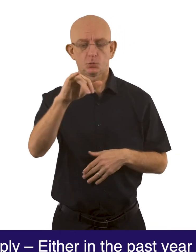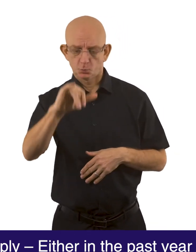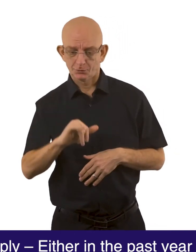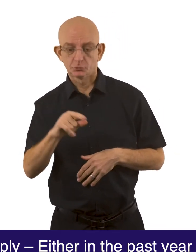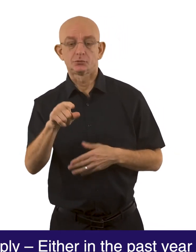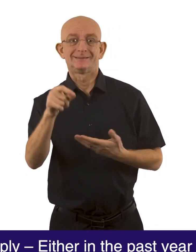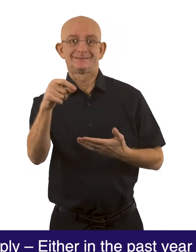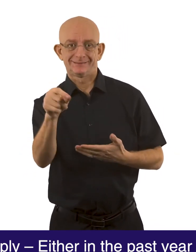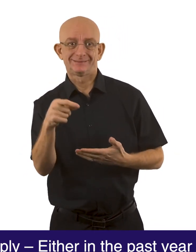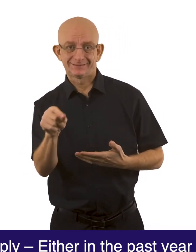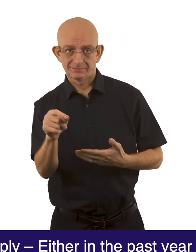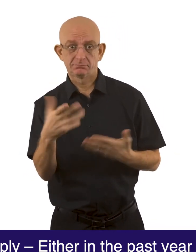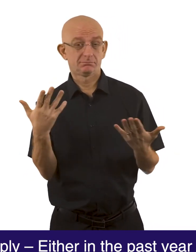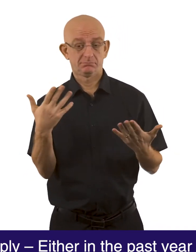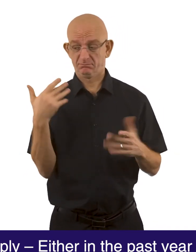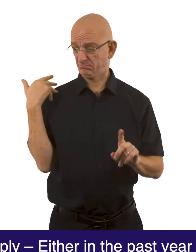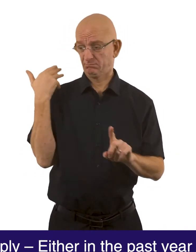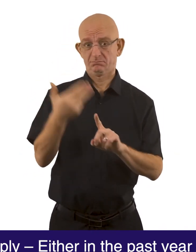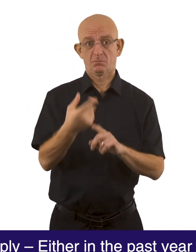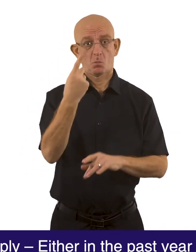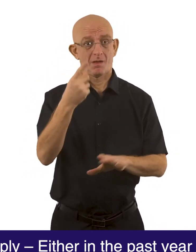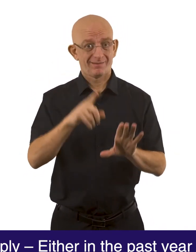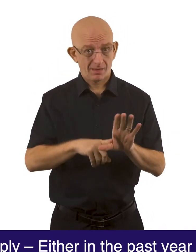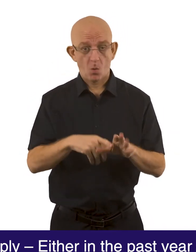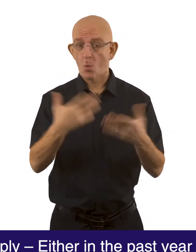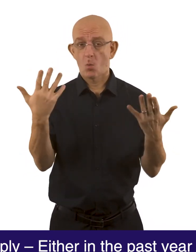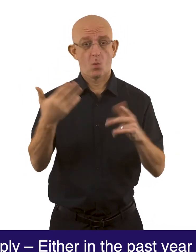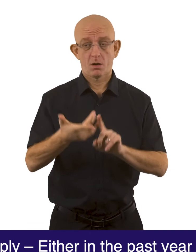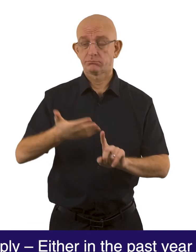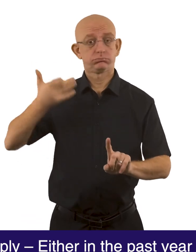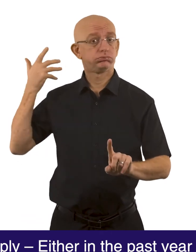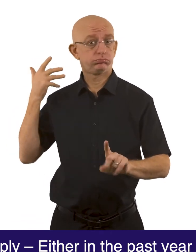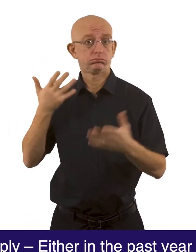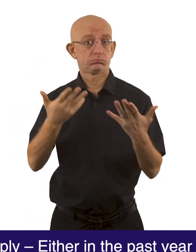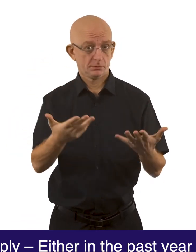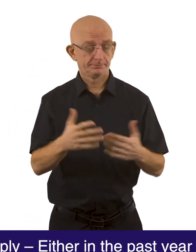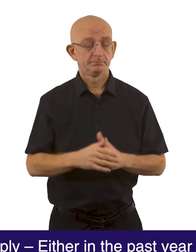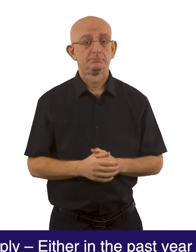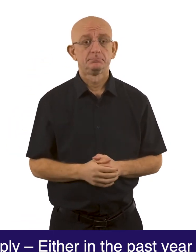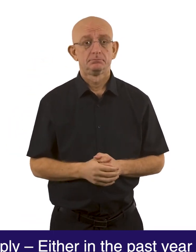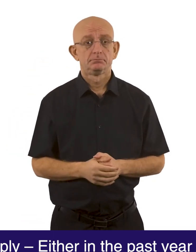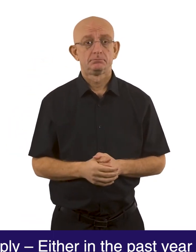Open brackets, tick all that apply, either in the past year or at any time, close